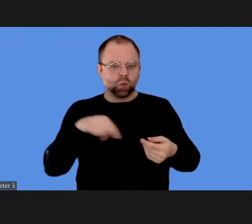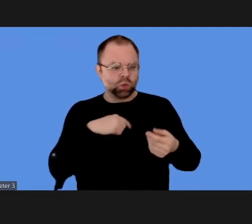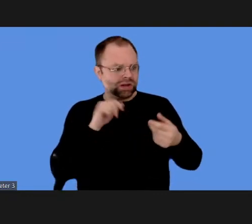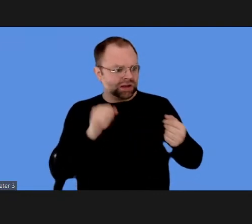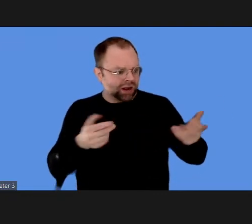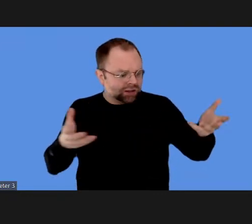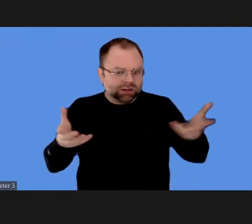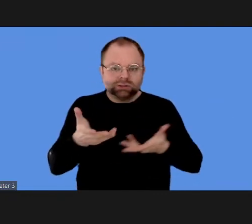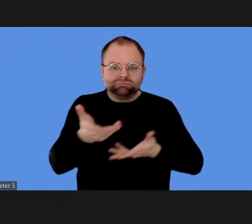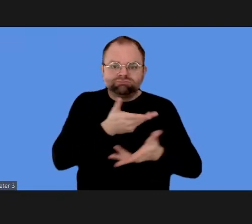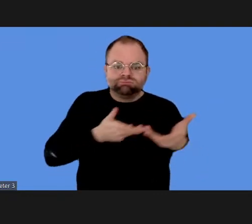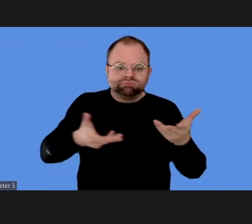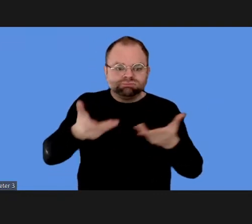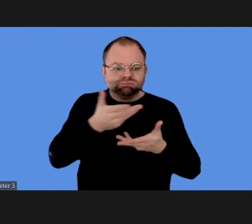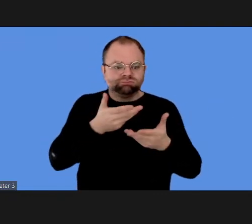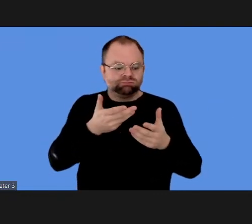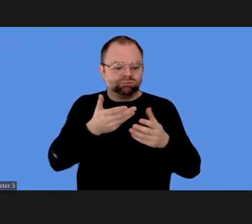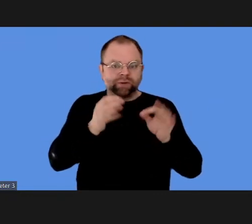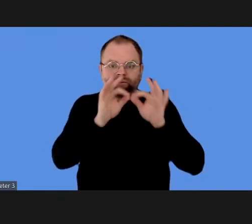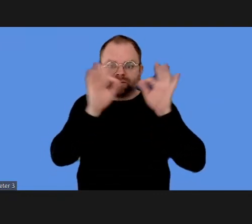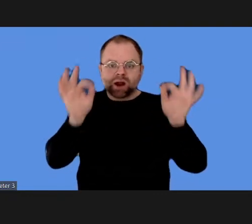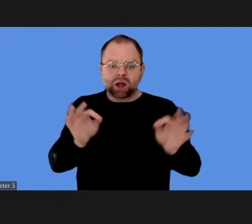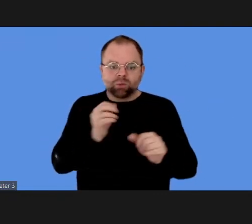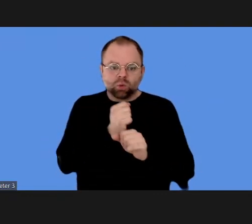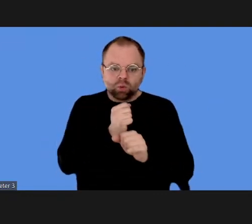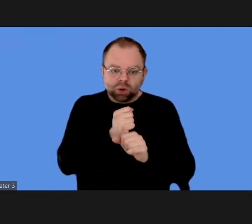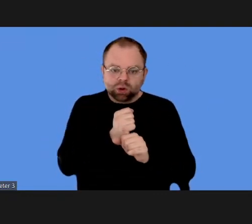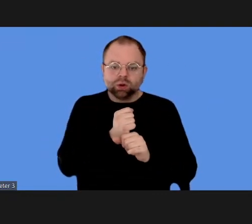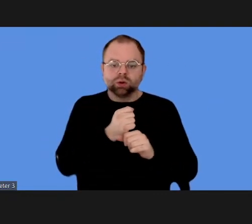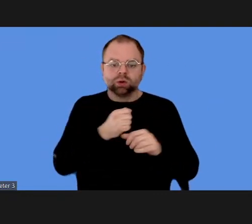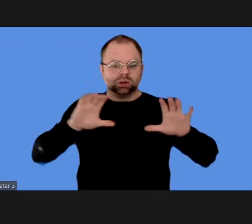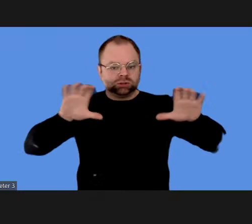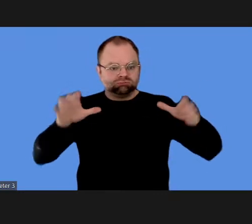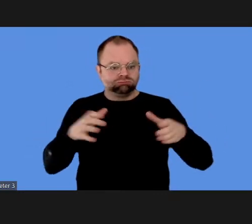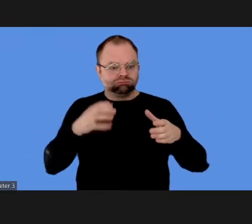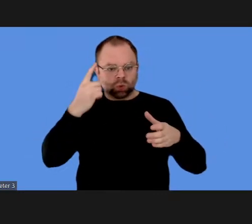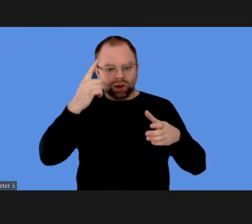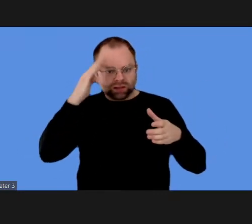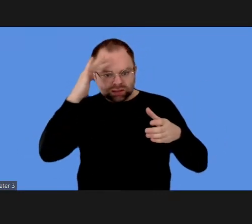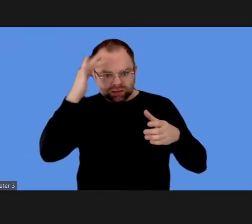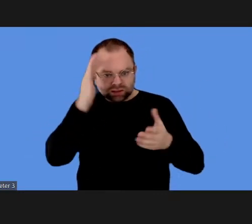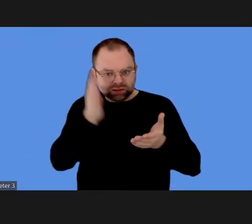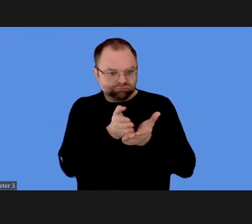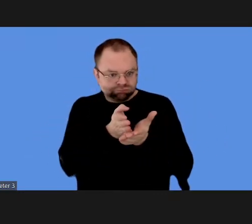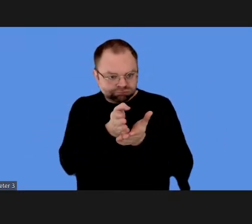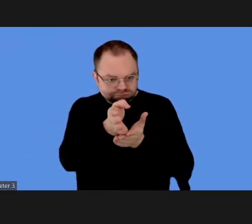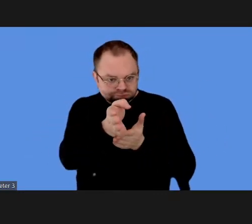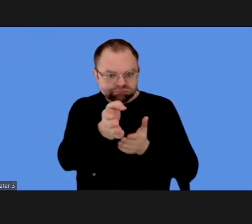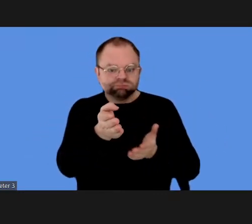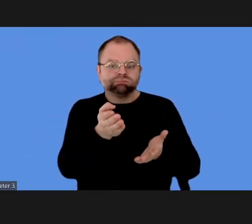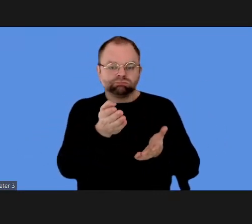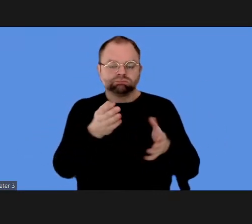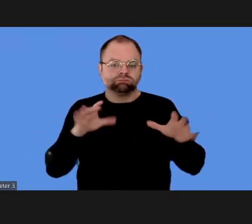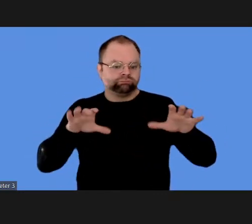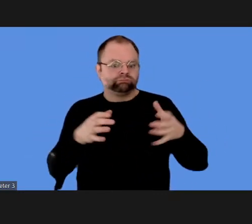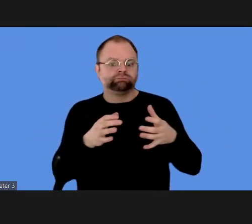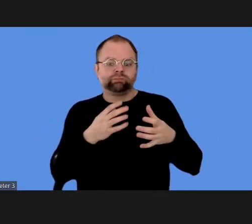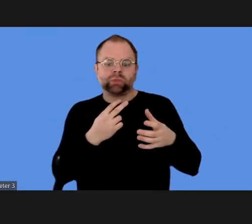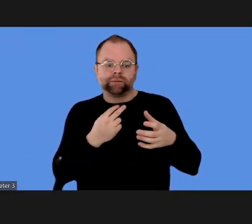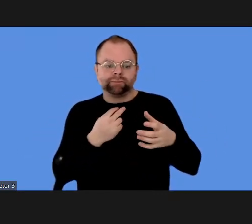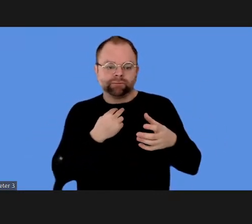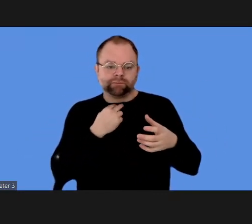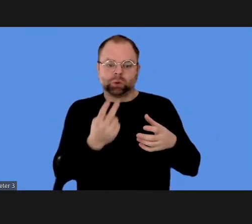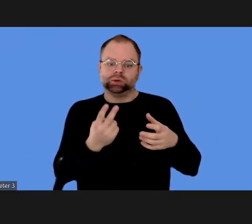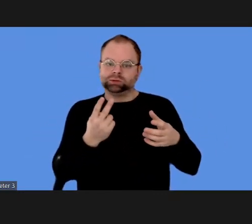other pretty much, over the past 1 decade or so during this, SDG, we've been discussing,